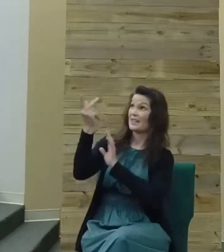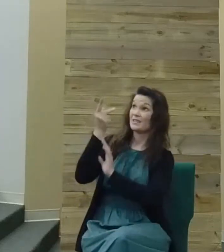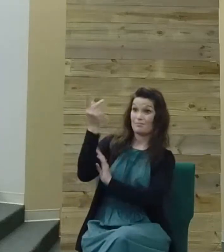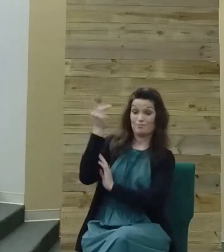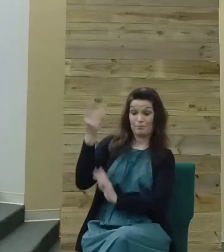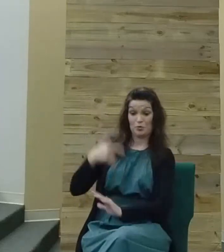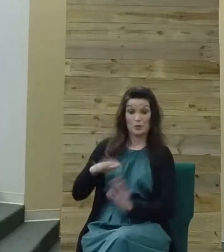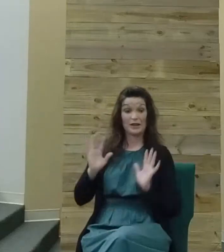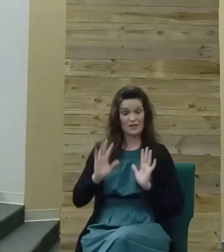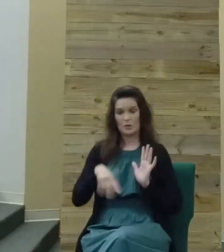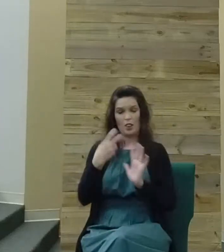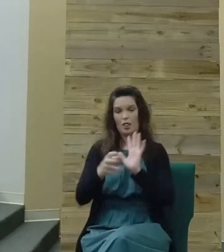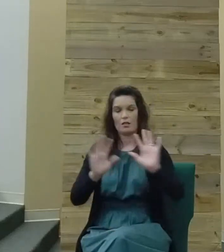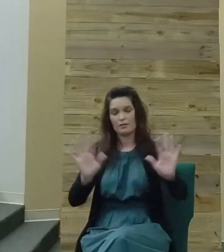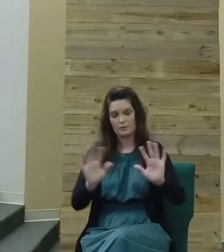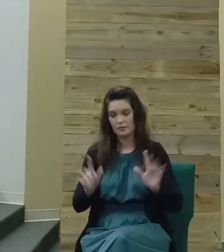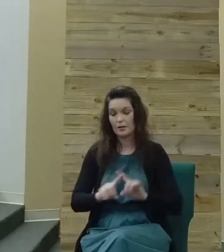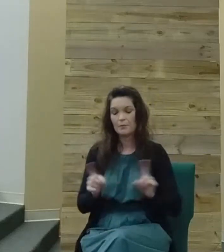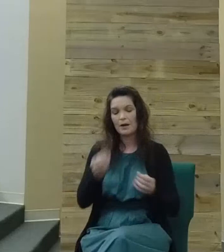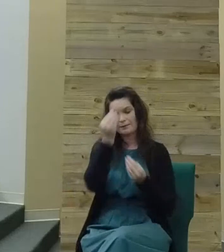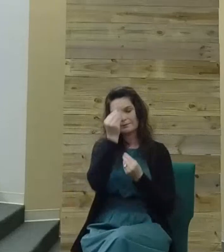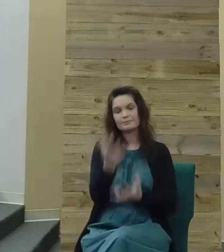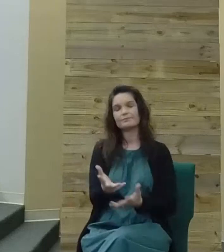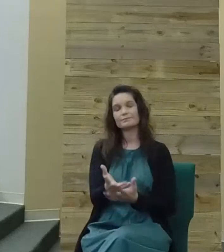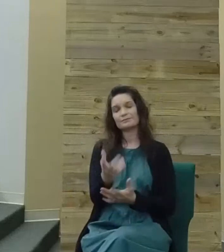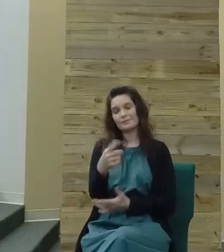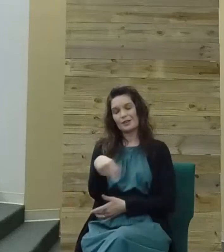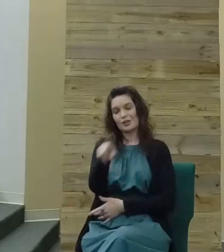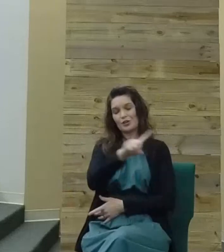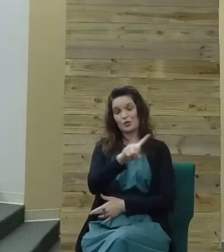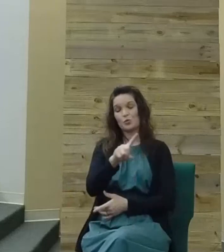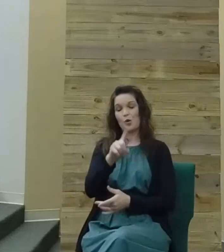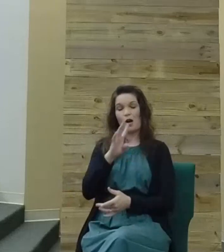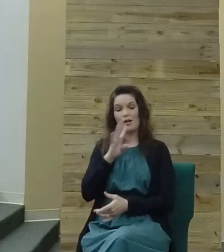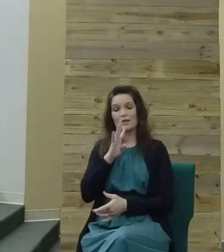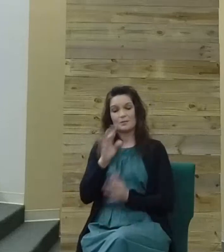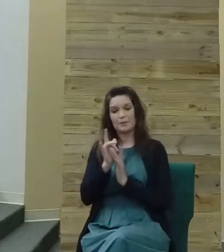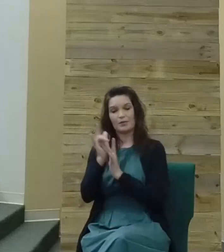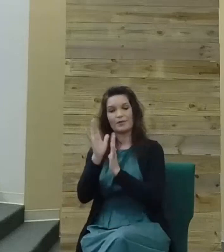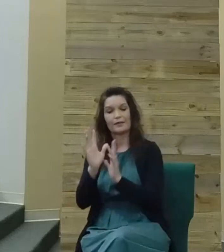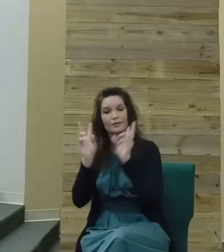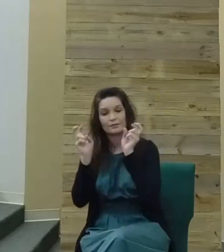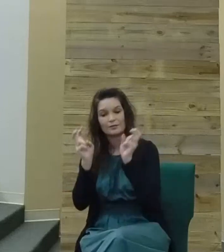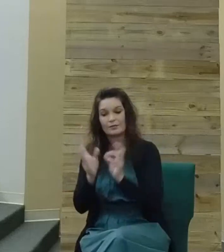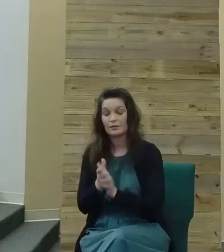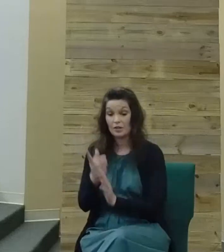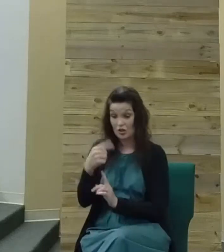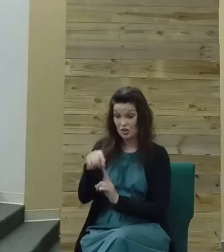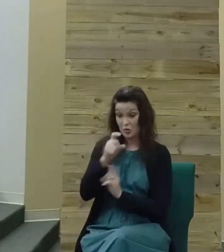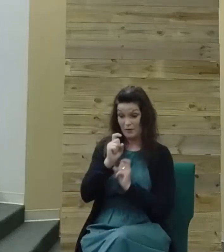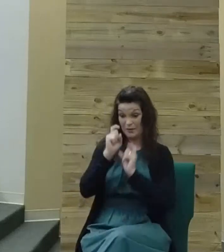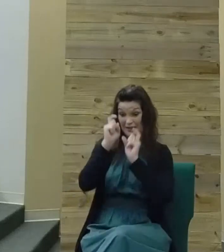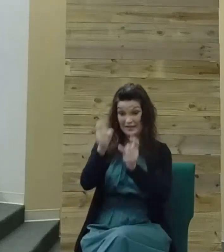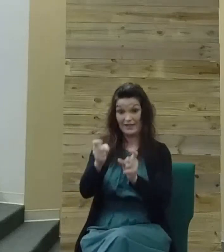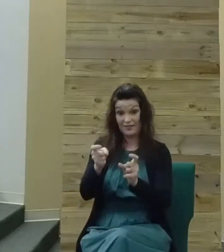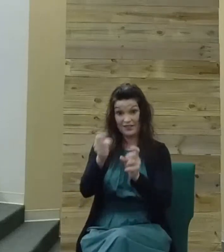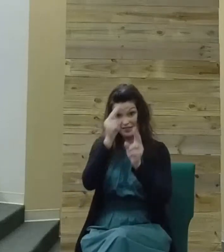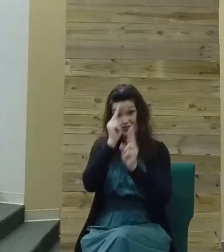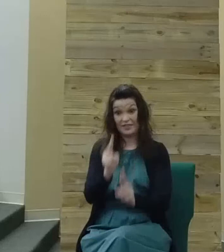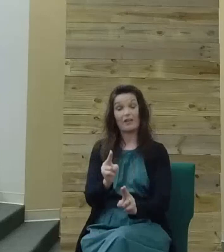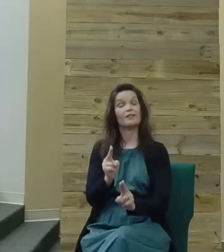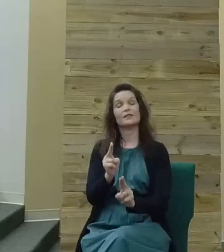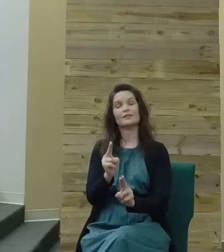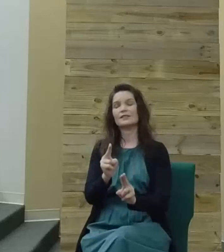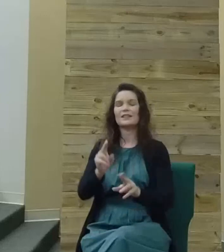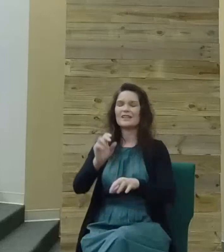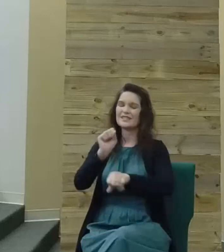and God. We're not going to dive into that today, but I want you to know that you are an ambassador. And as an ambassador, you have been given the privilege.